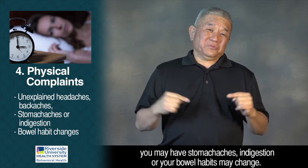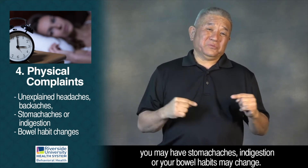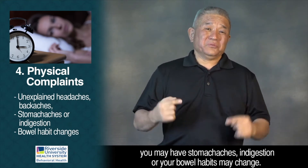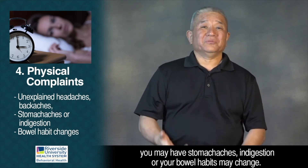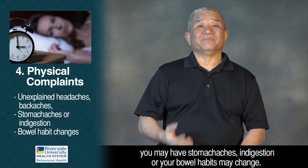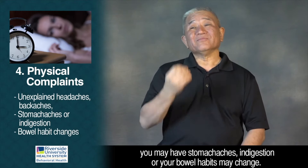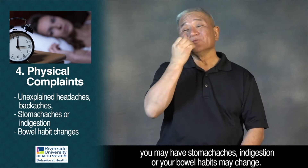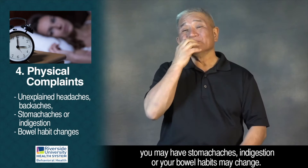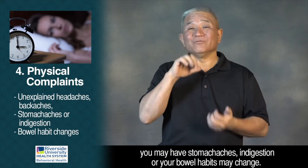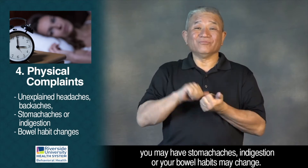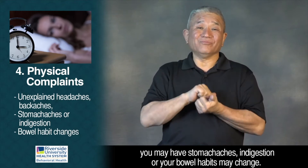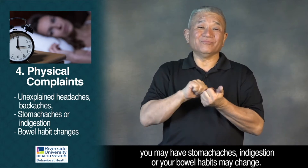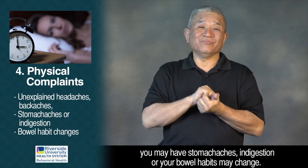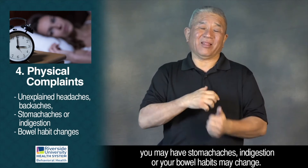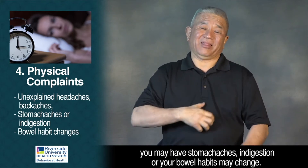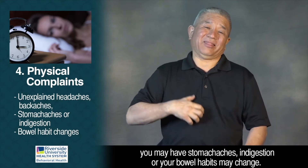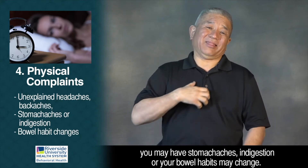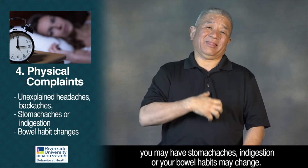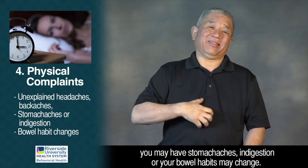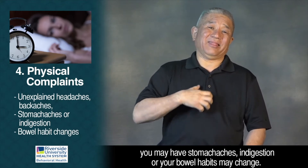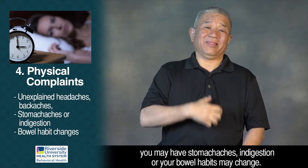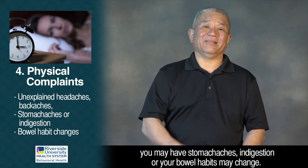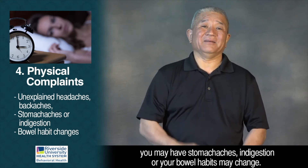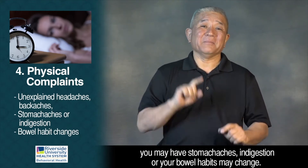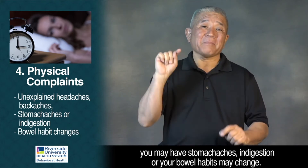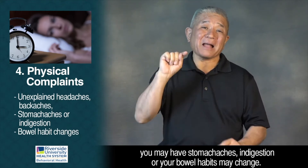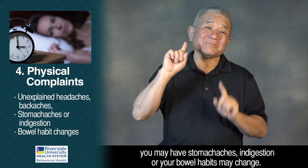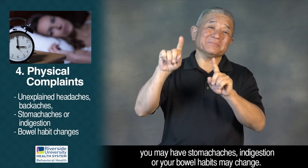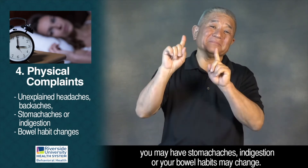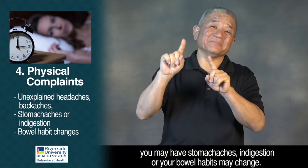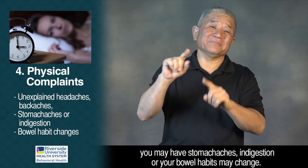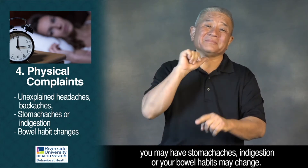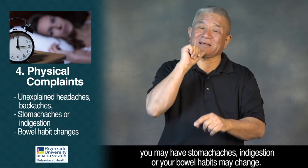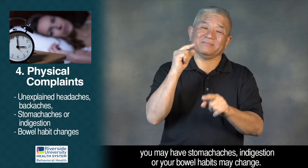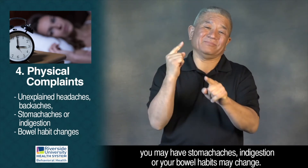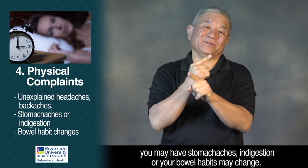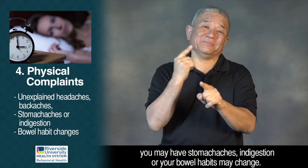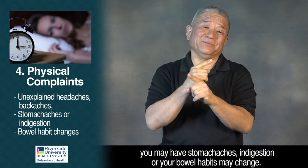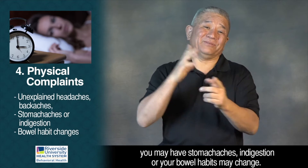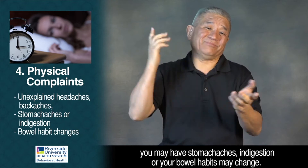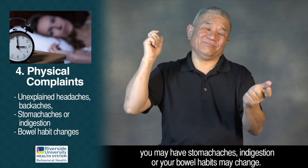You may have stomach aches, indigestion, or your bowel habits may change.